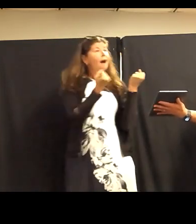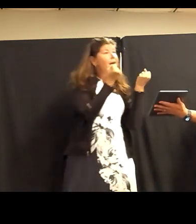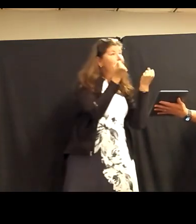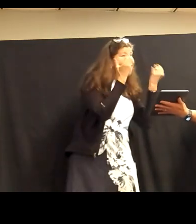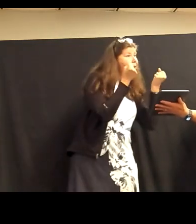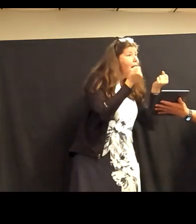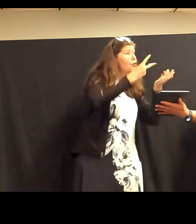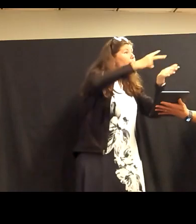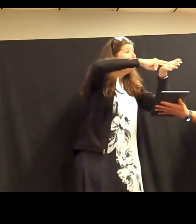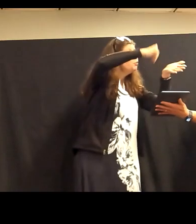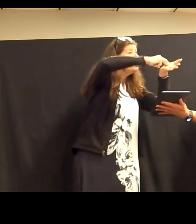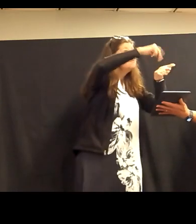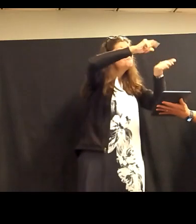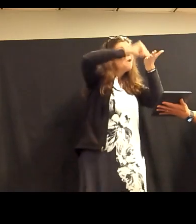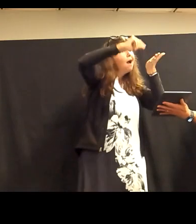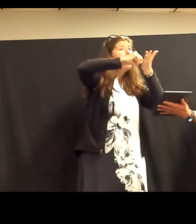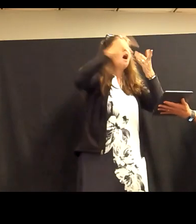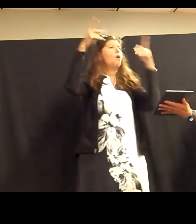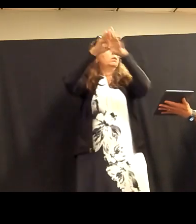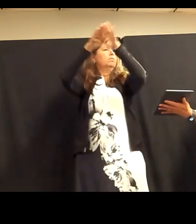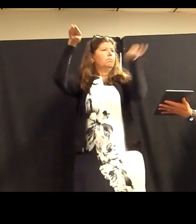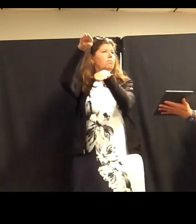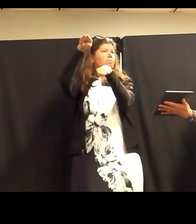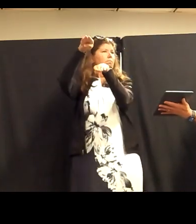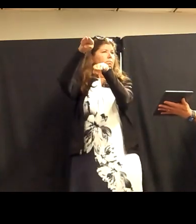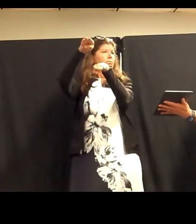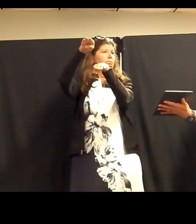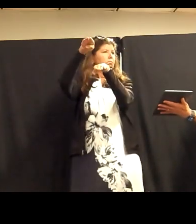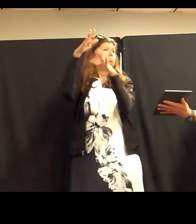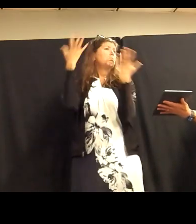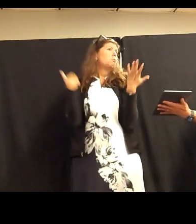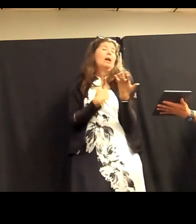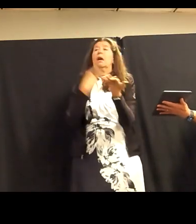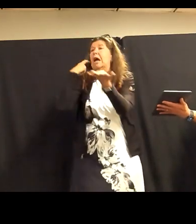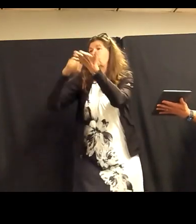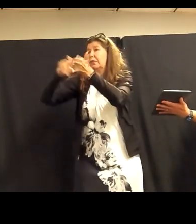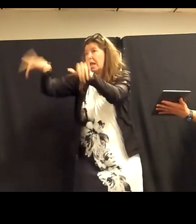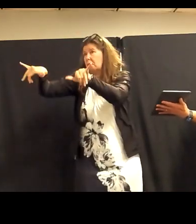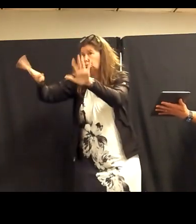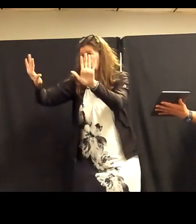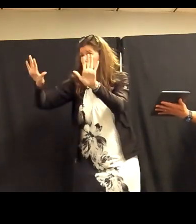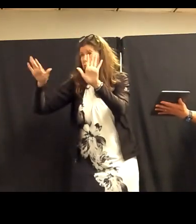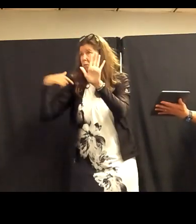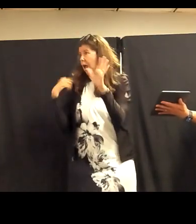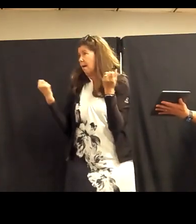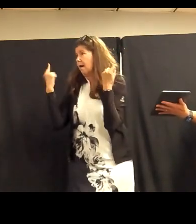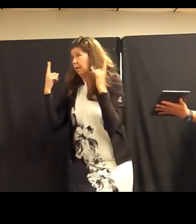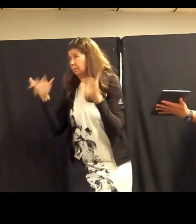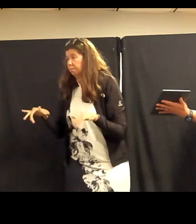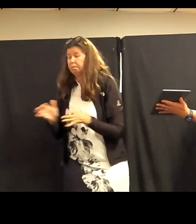form of communication, whether it be another sign language, a written language.